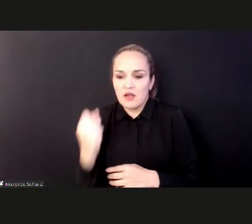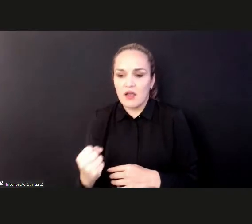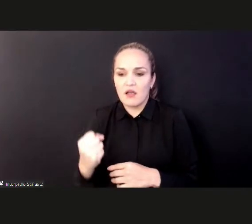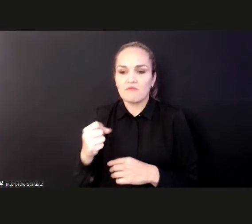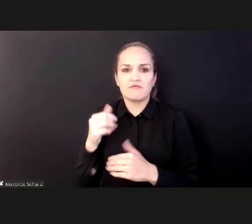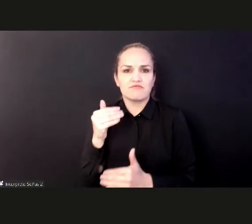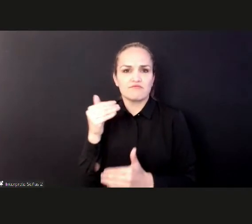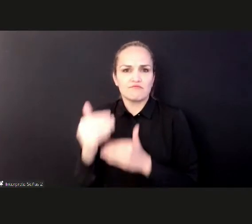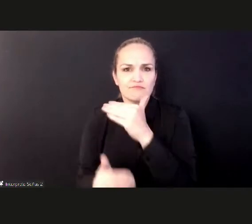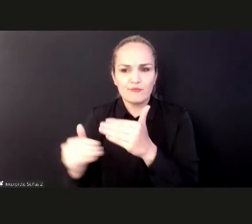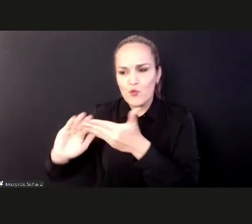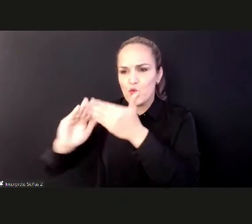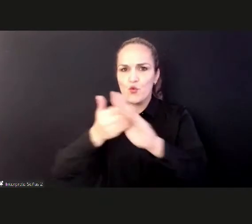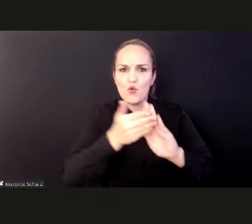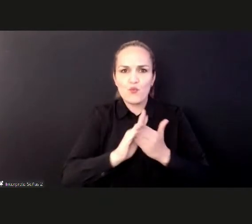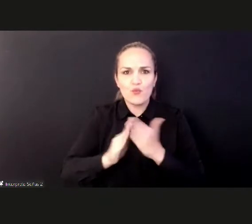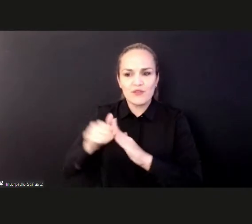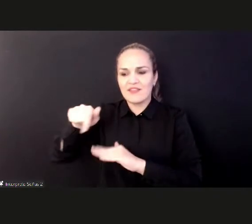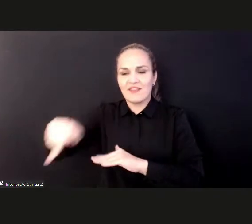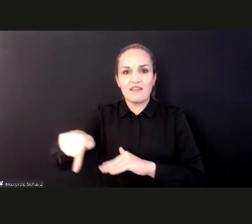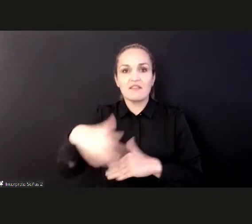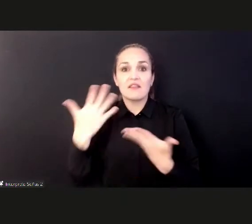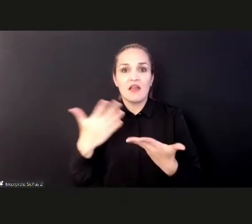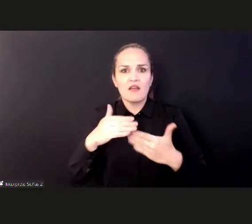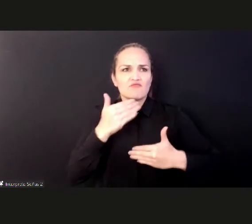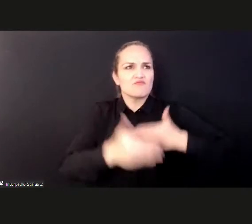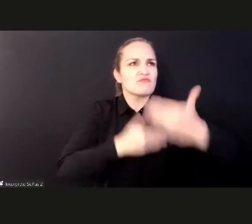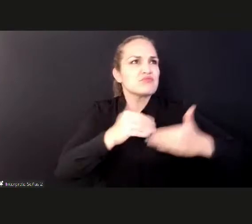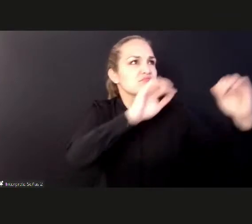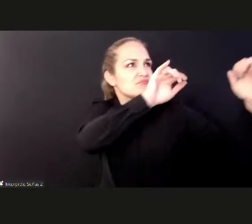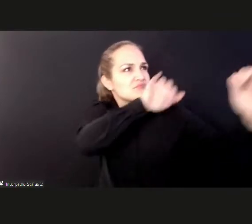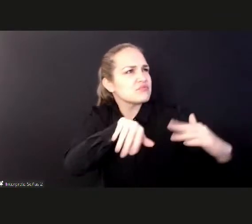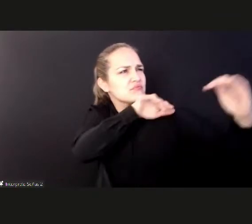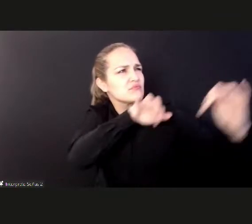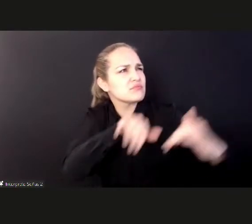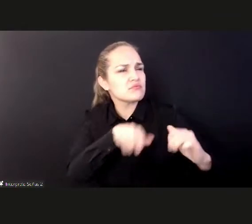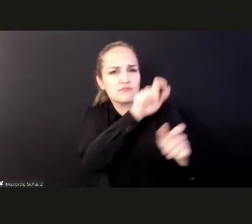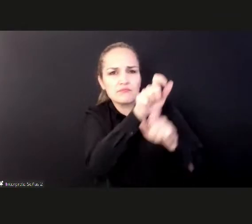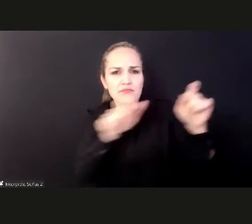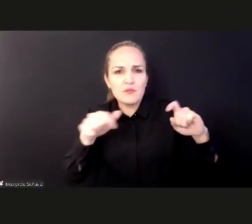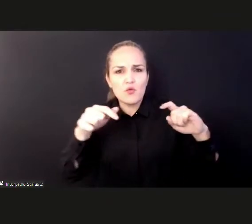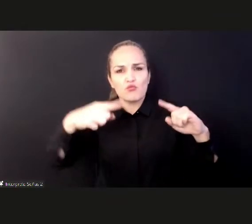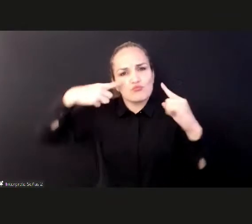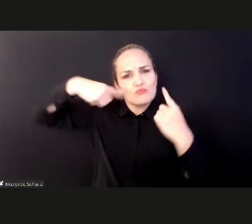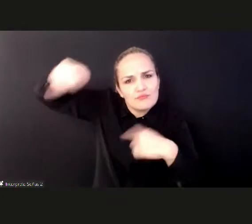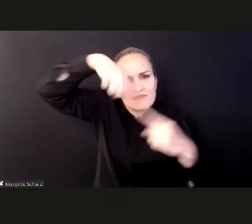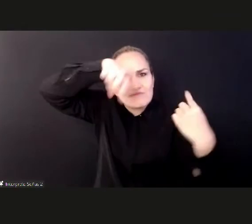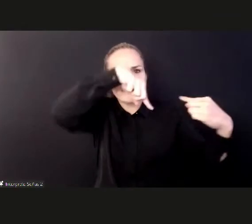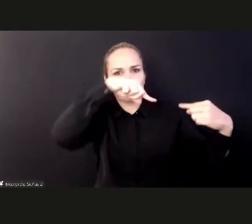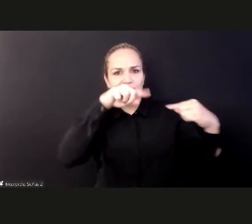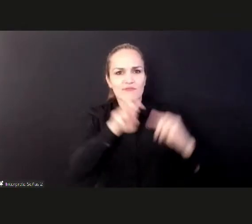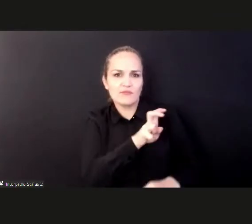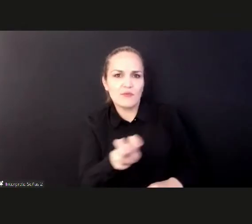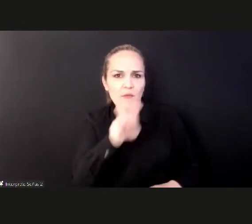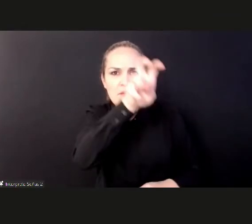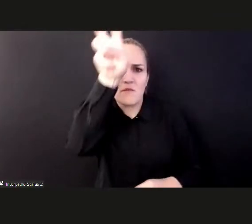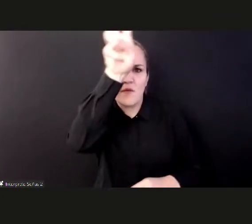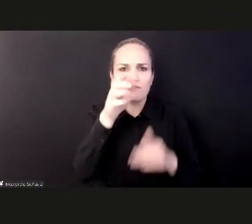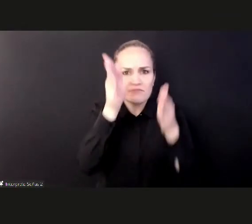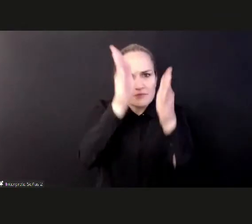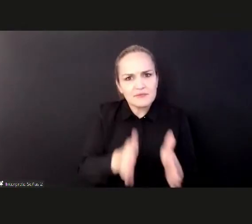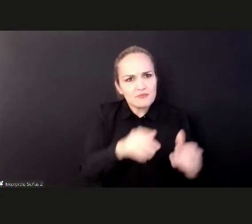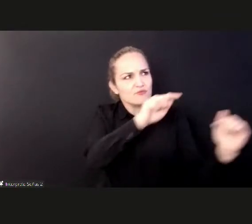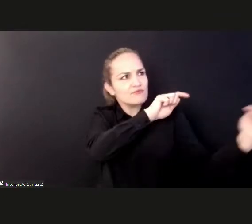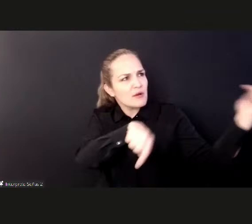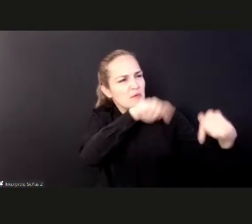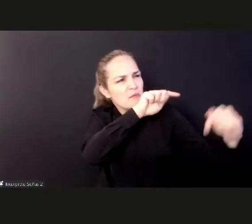world, it's actually quite small. In terms of, for example, Africa contributes just about 2% of the global GDP. And